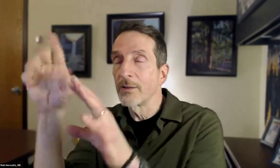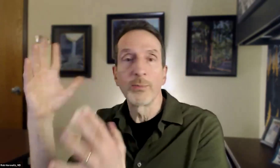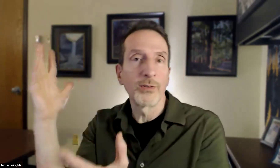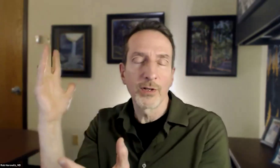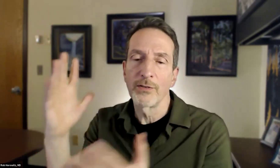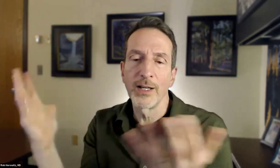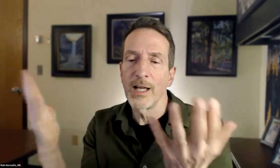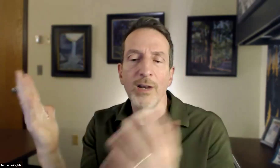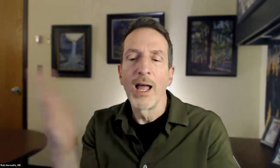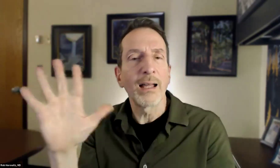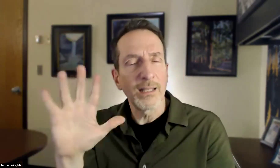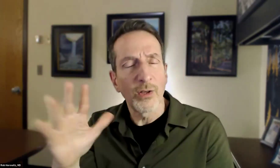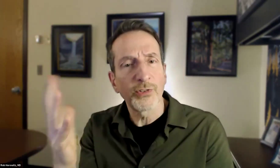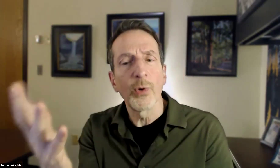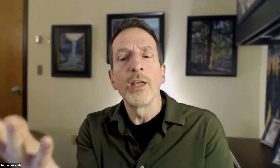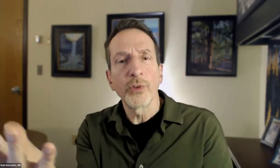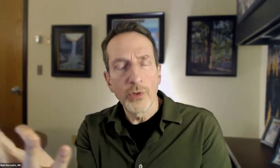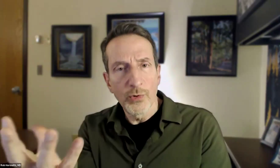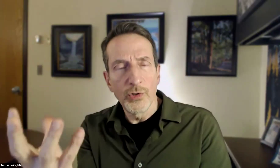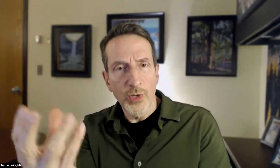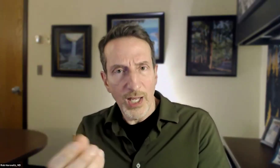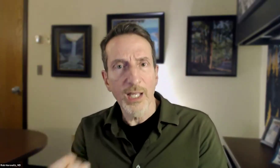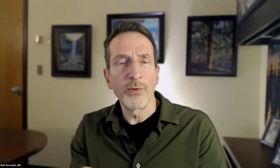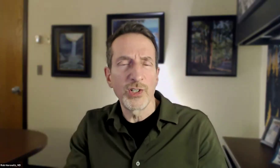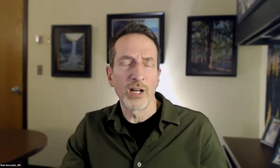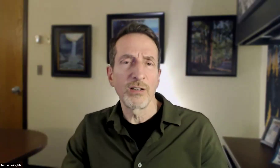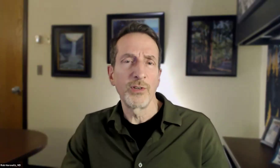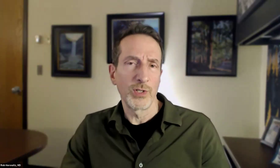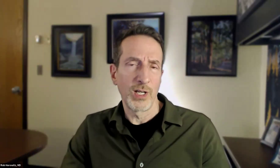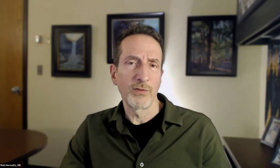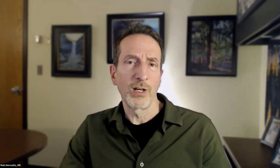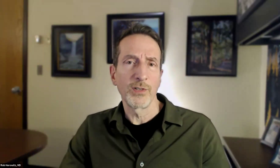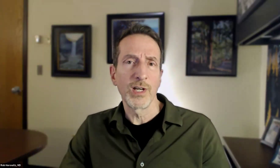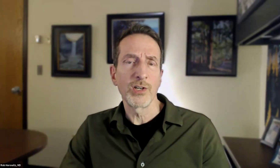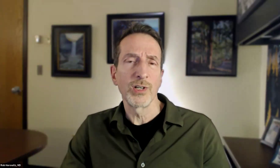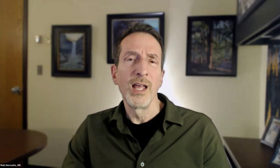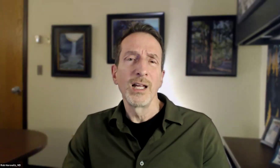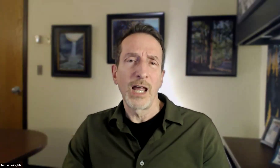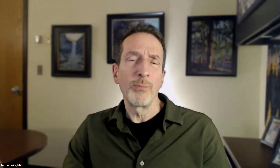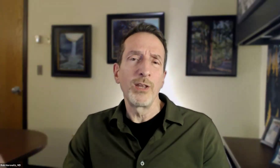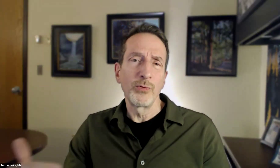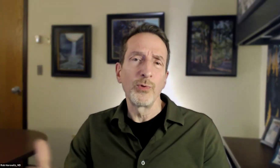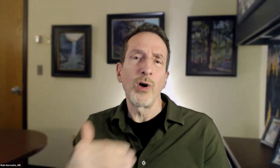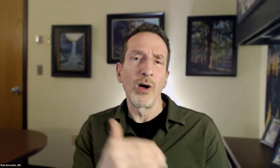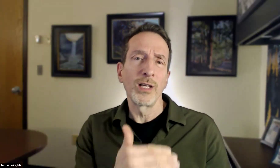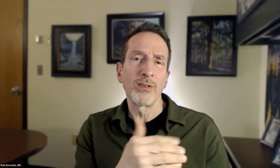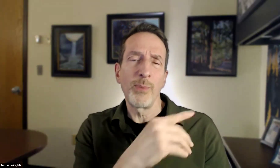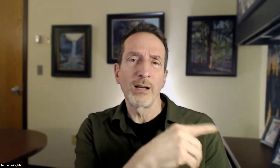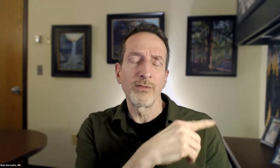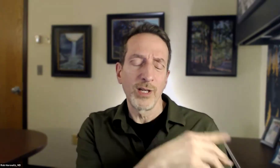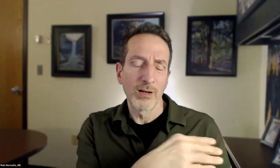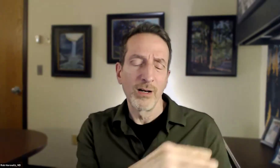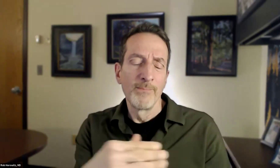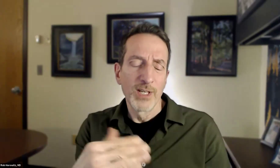you, Dr. Smith, are going to find out. So you can reach out if you wish to have conversation. That would be through calling